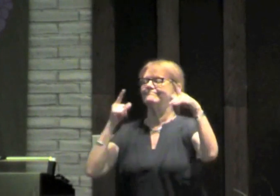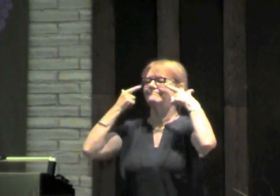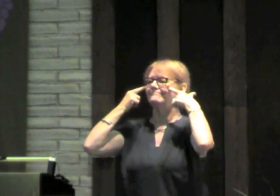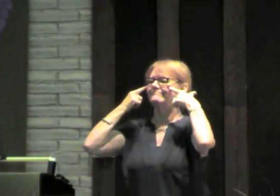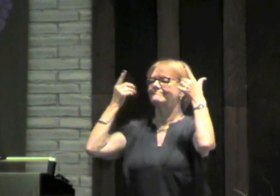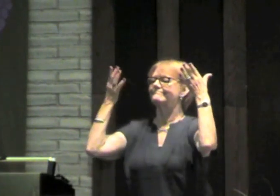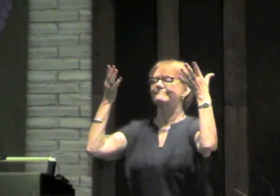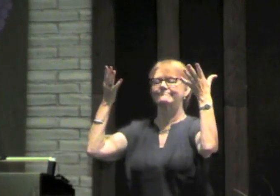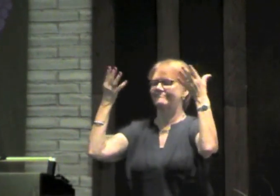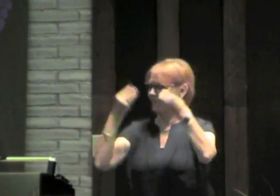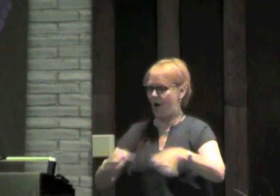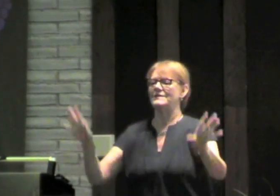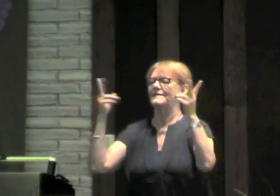deaf and then lost her vision later.